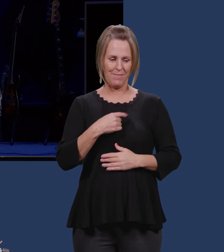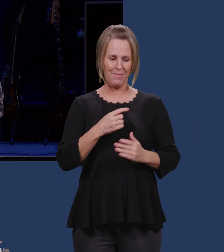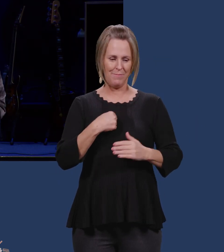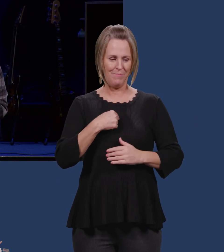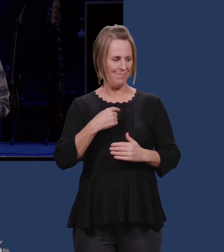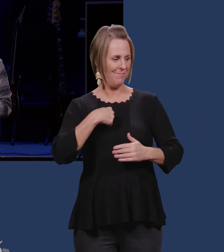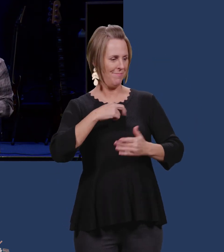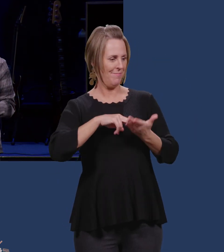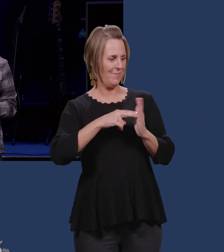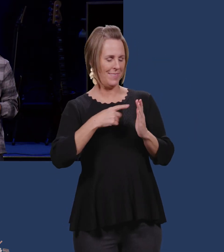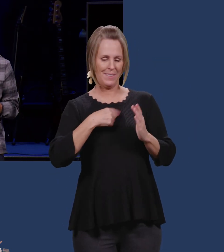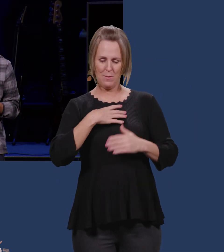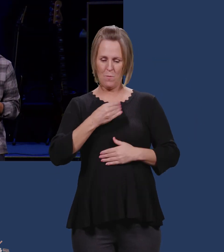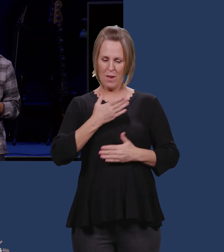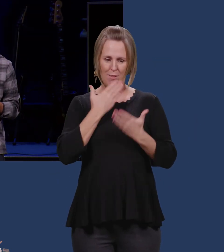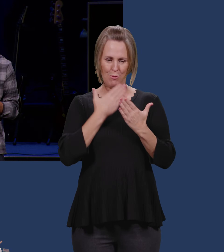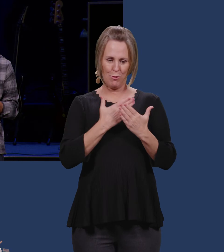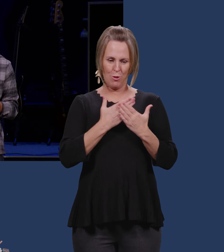isn't.